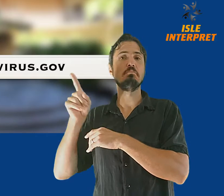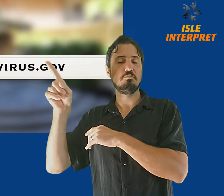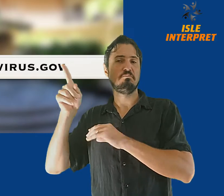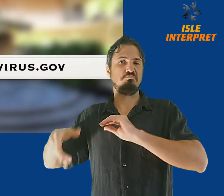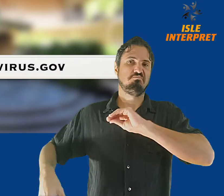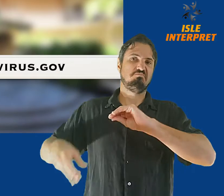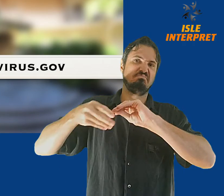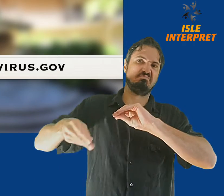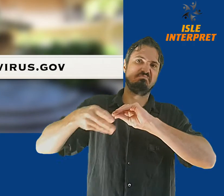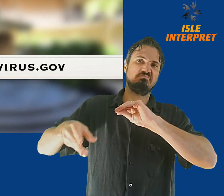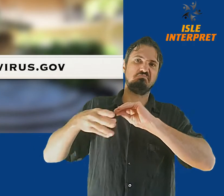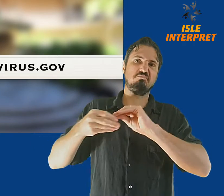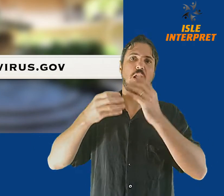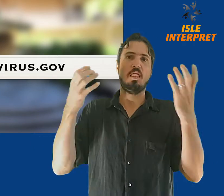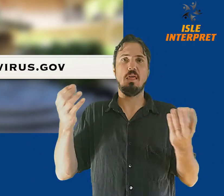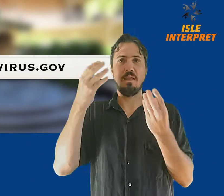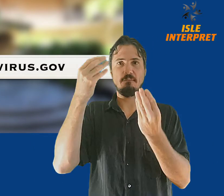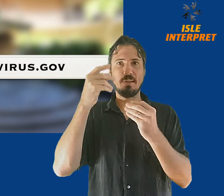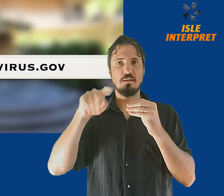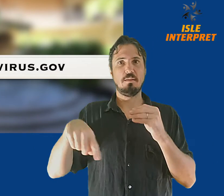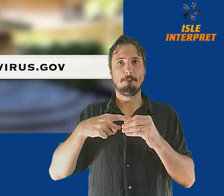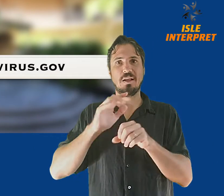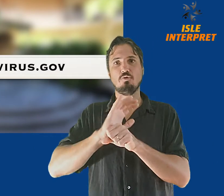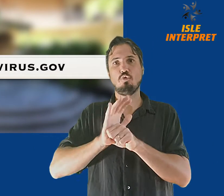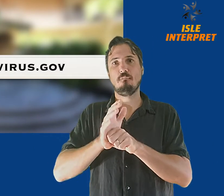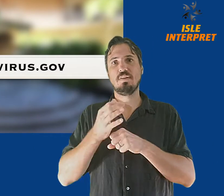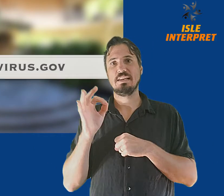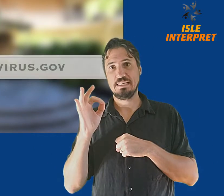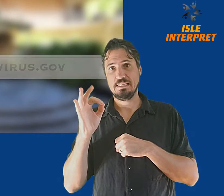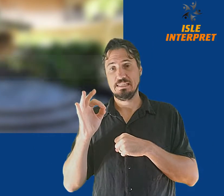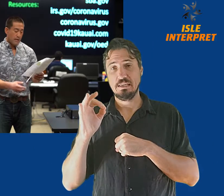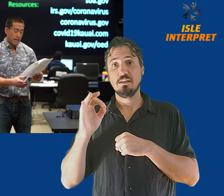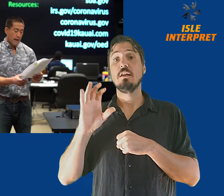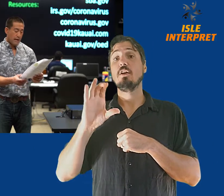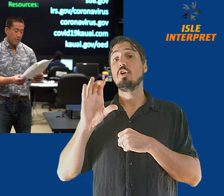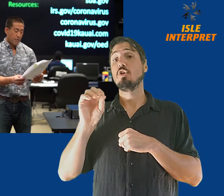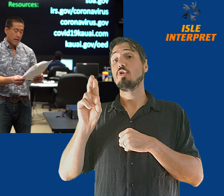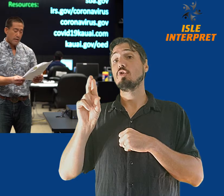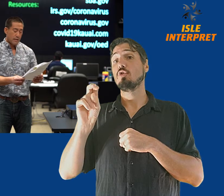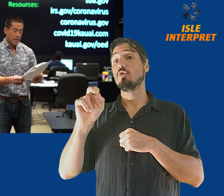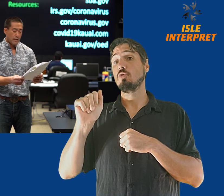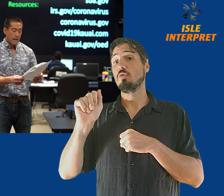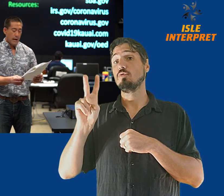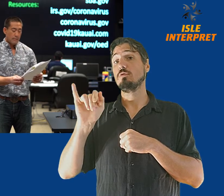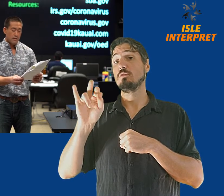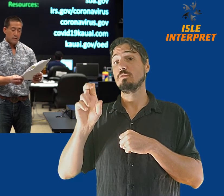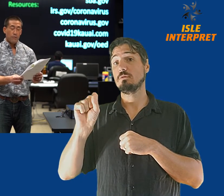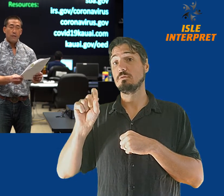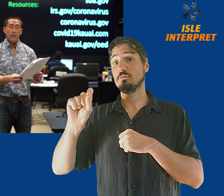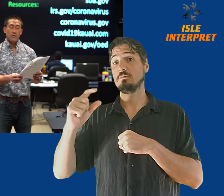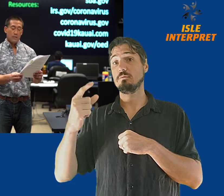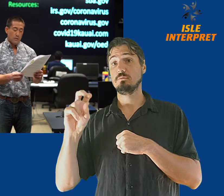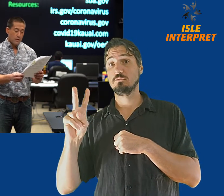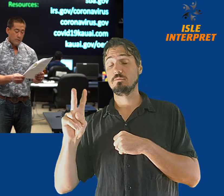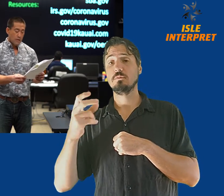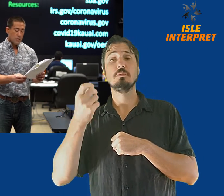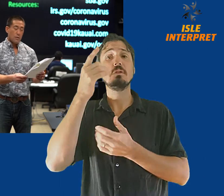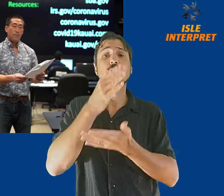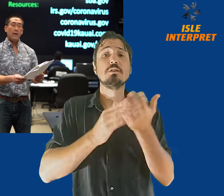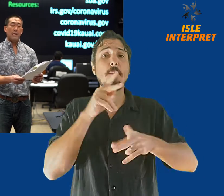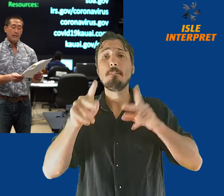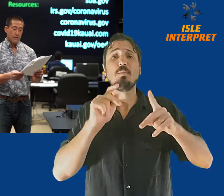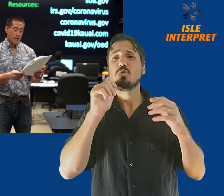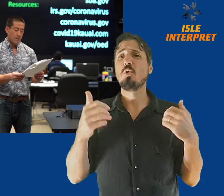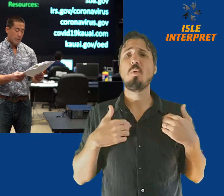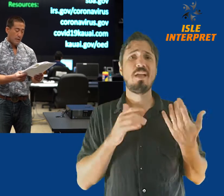more information, please visit coronavirus.gov. Not everyone has internet access or follows the news,